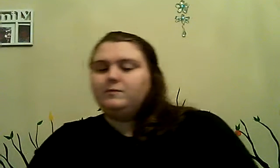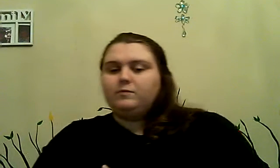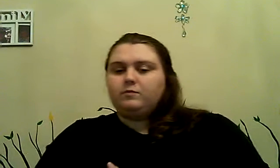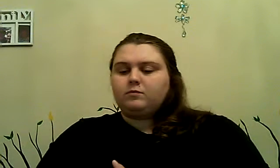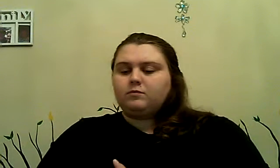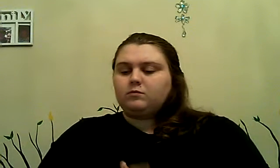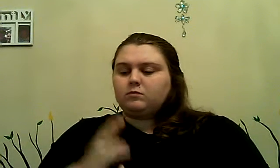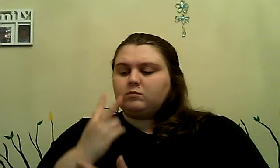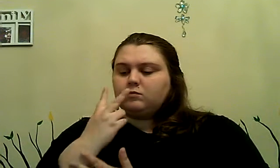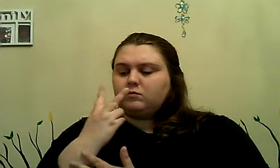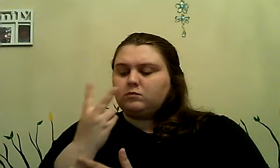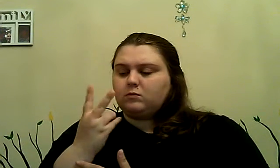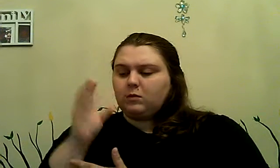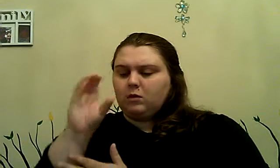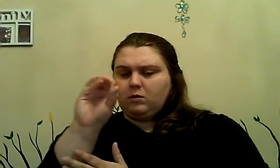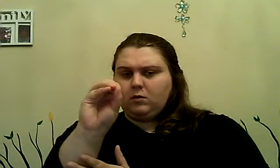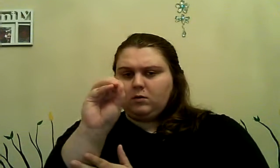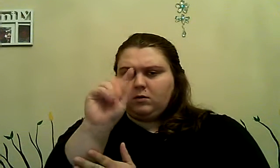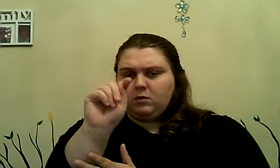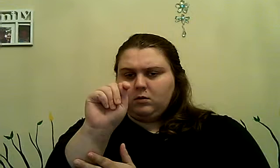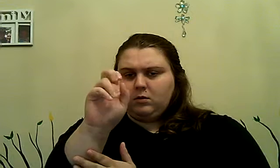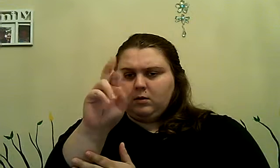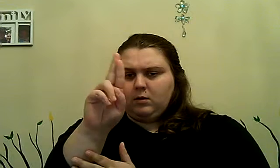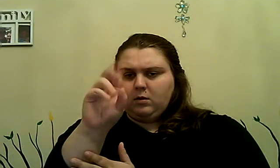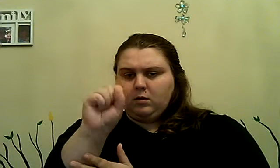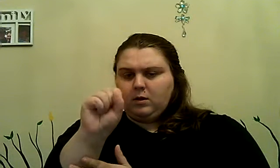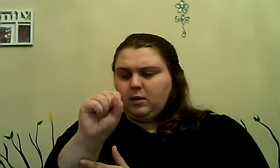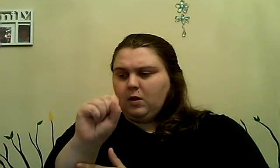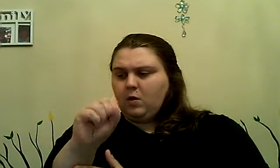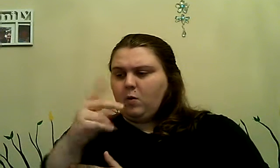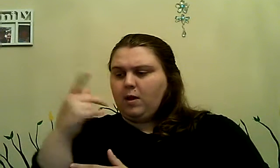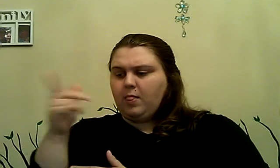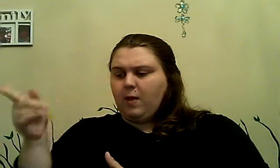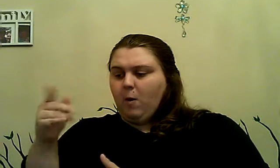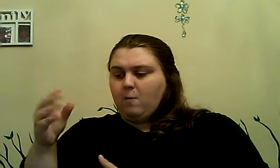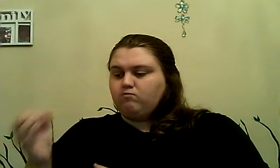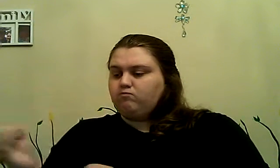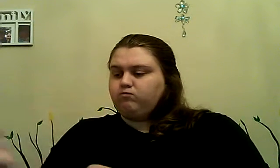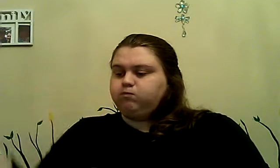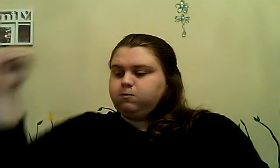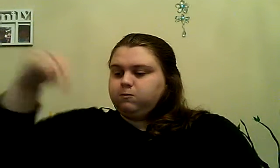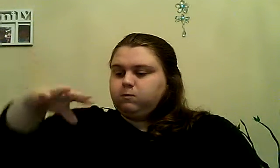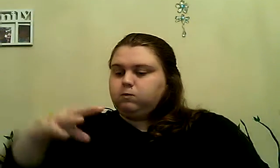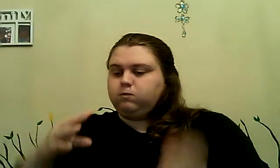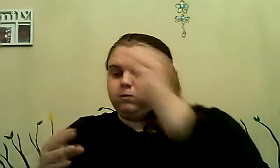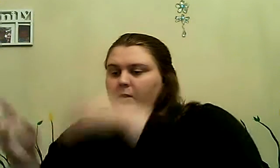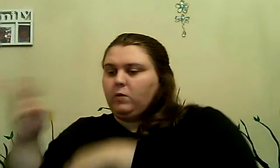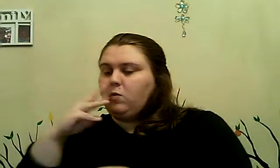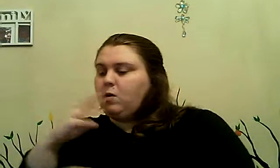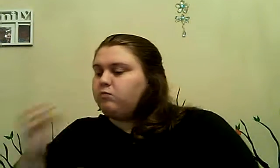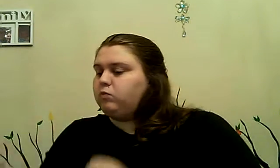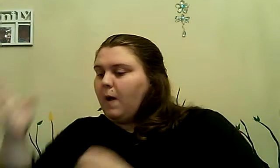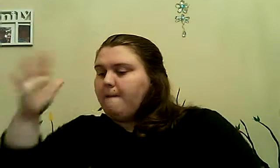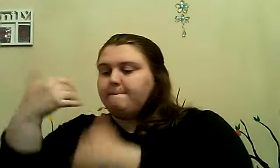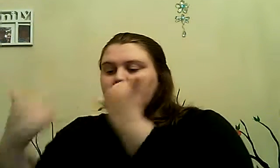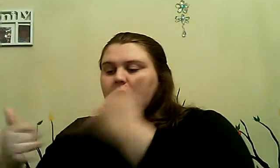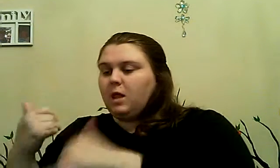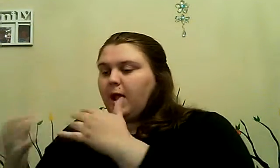showing up and moving around and frolicking, literally playing with one another on top of the beaver lodge